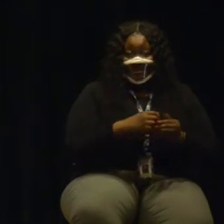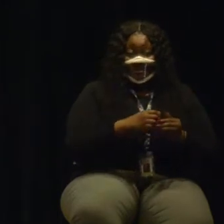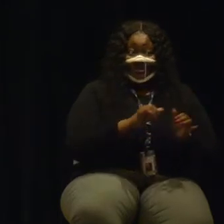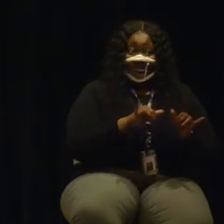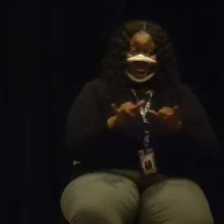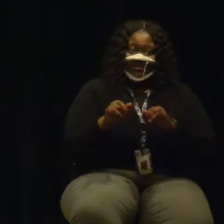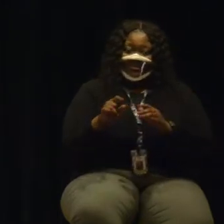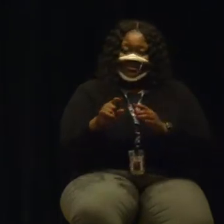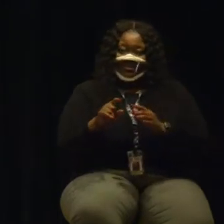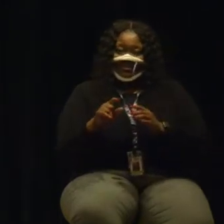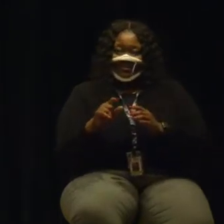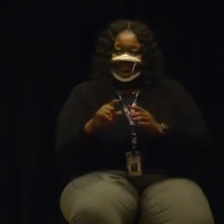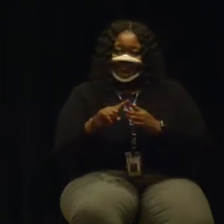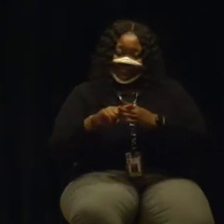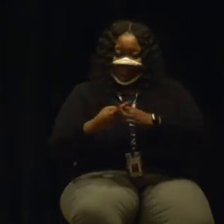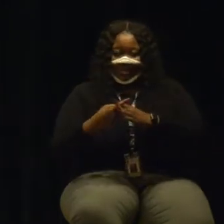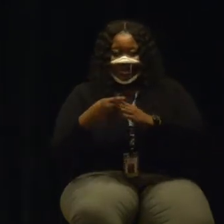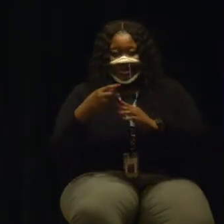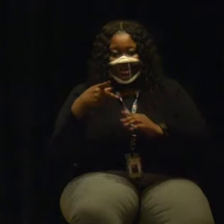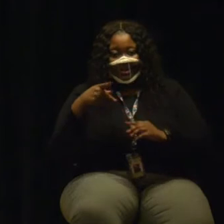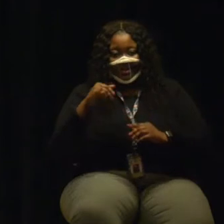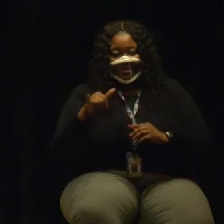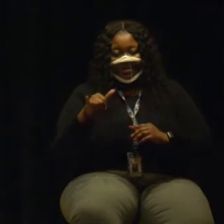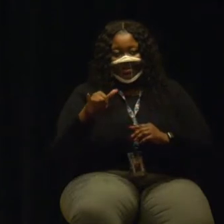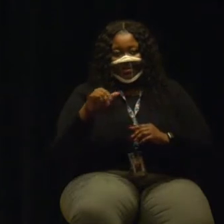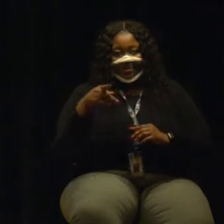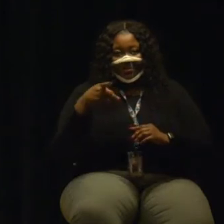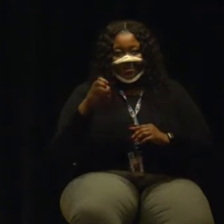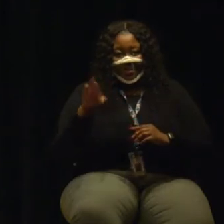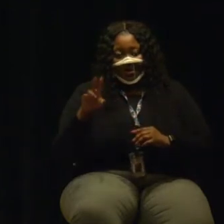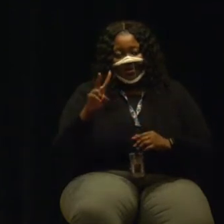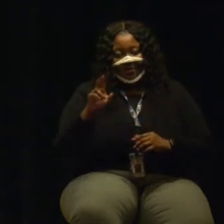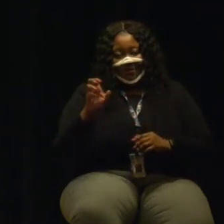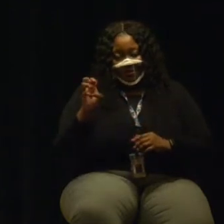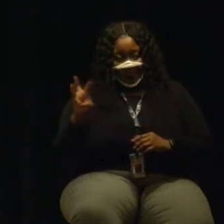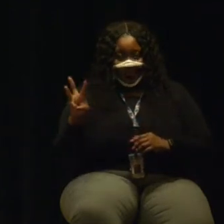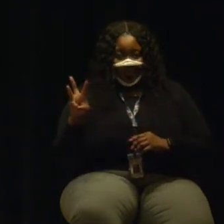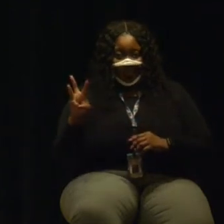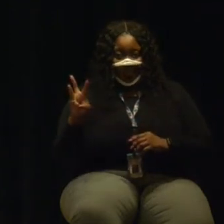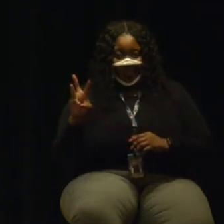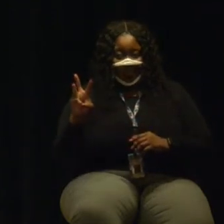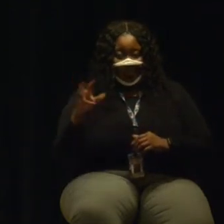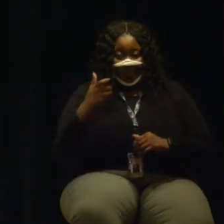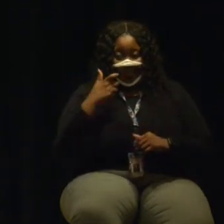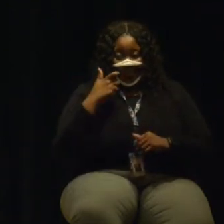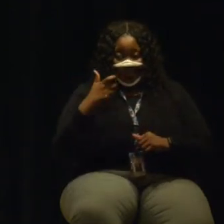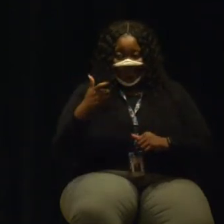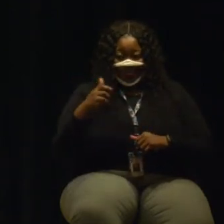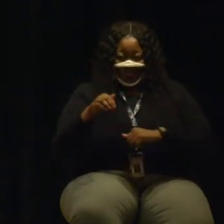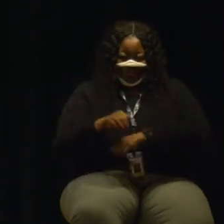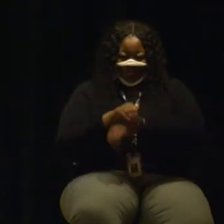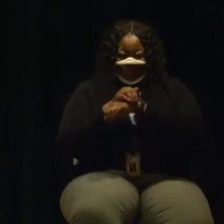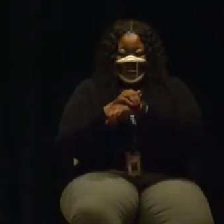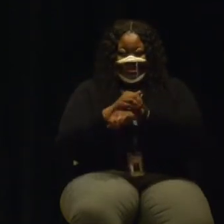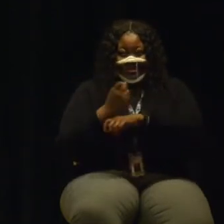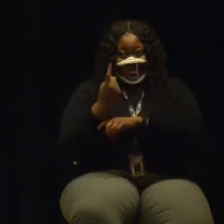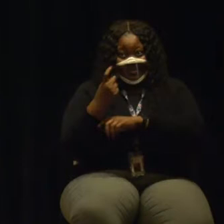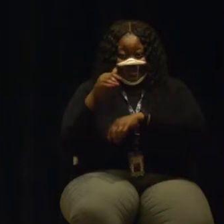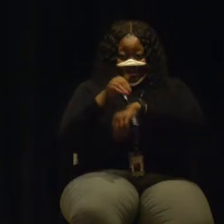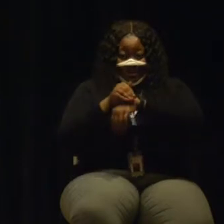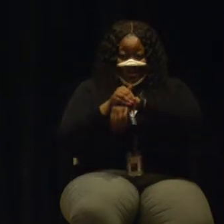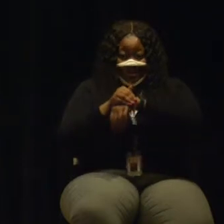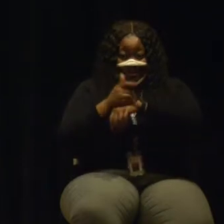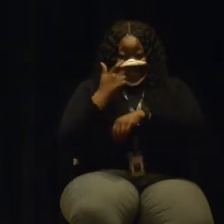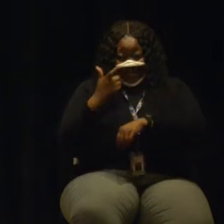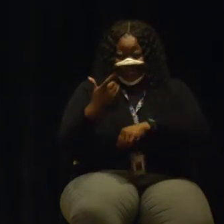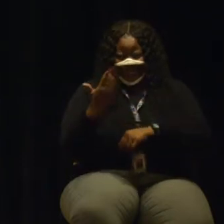stopped being available to people without having to spend $75 and stay up until 11 o'clock at night. To see 15 seconds. Yeah, to see 15 seconds. And so it